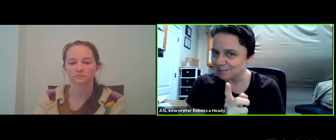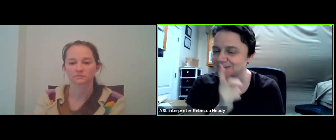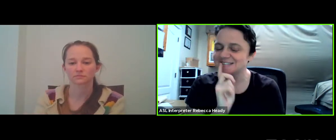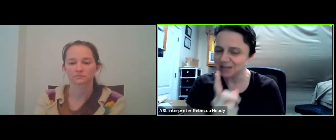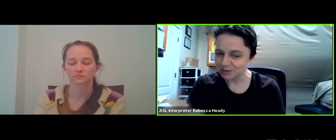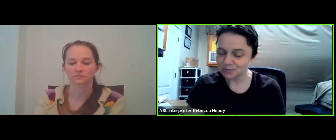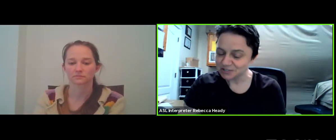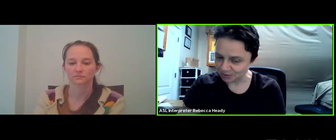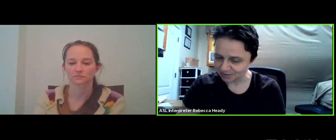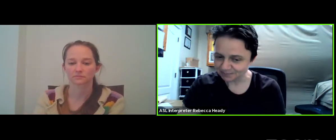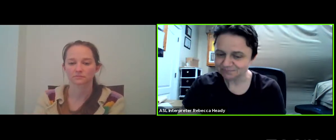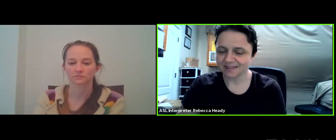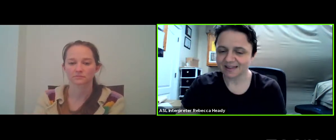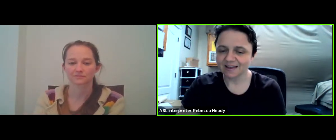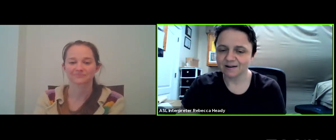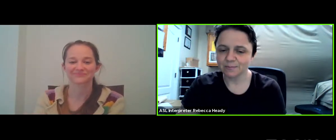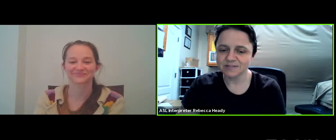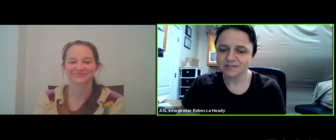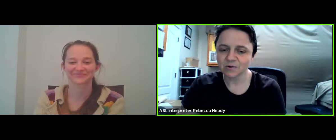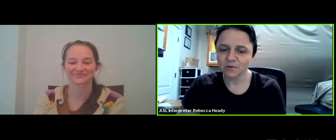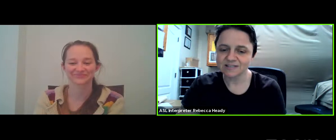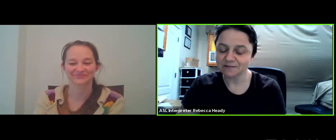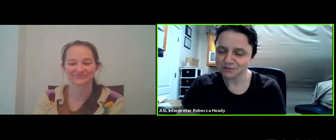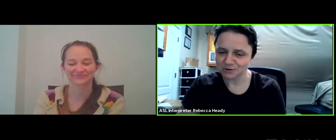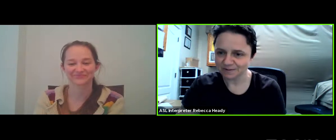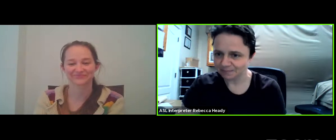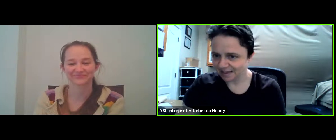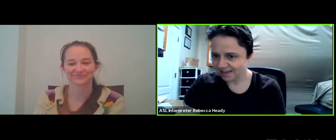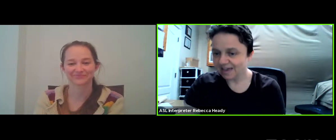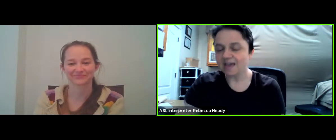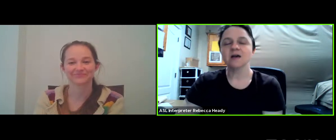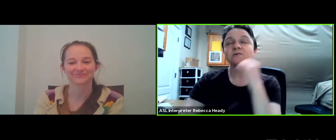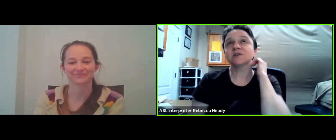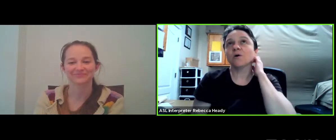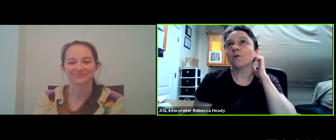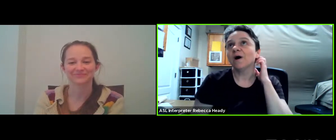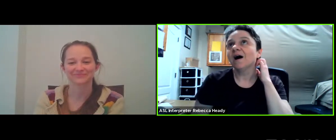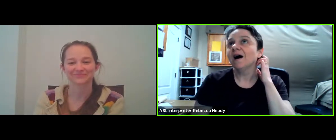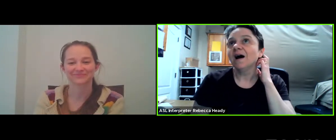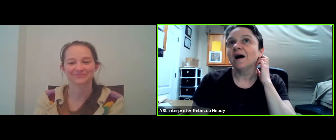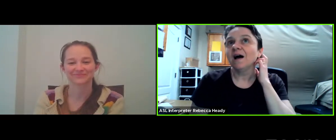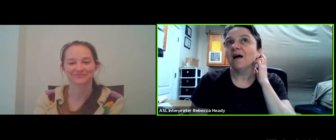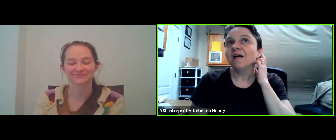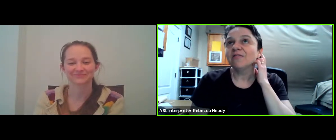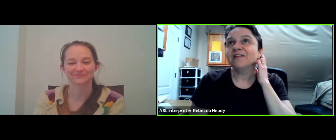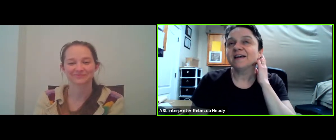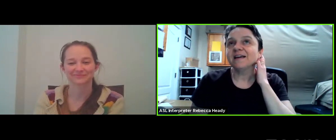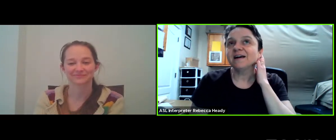Appropriate time to tell you a joke. So a deaf joke. Okay, so